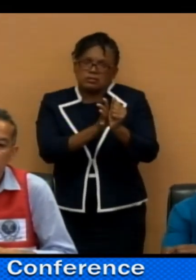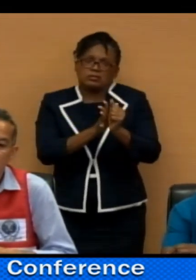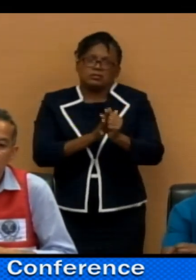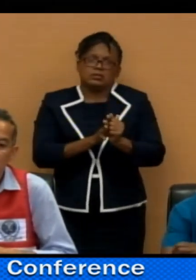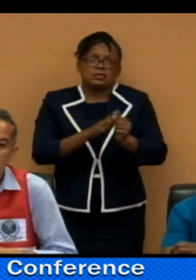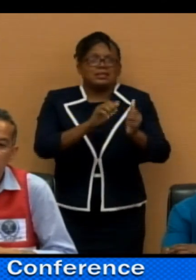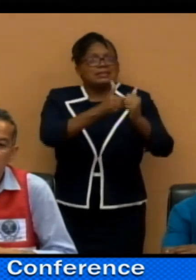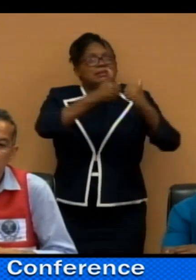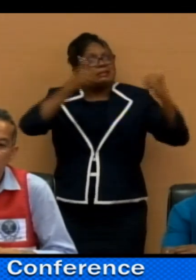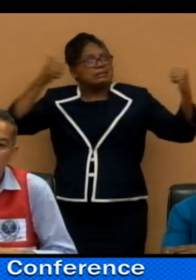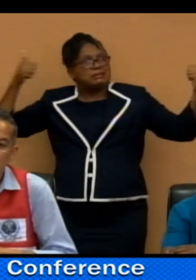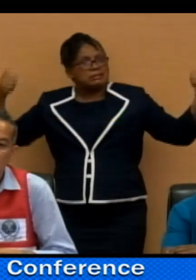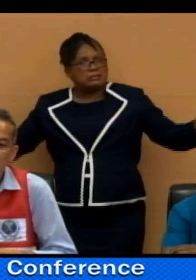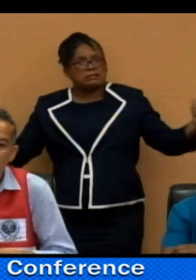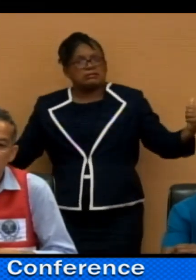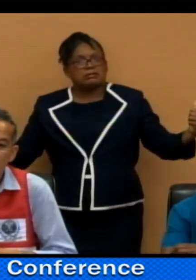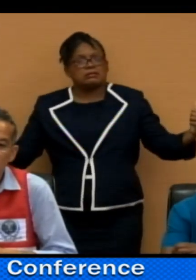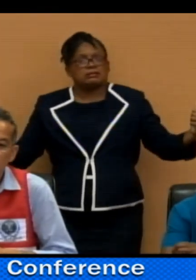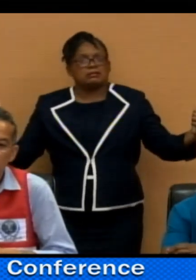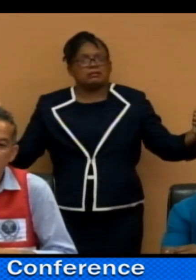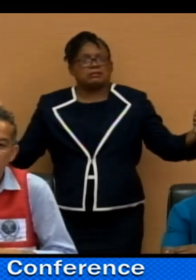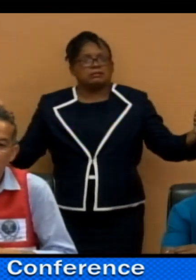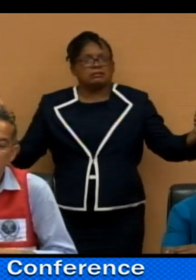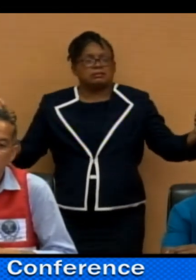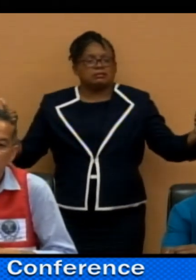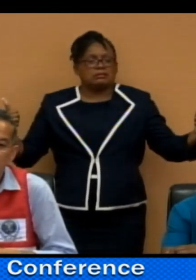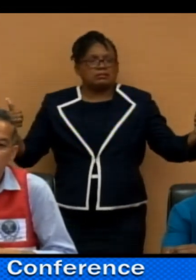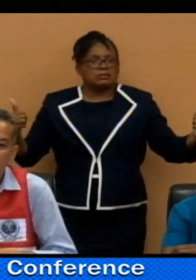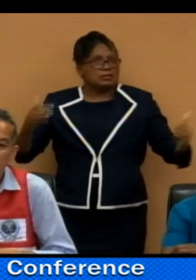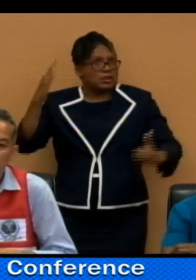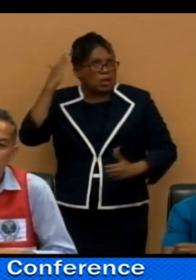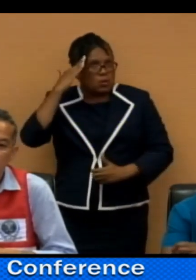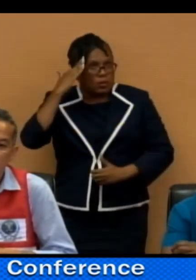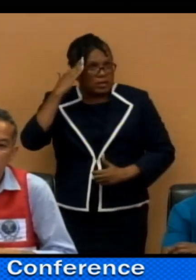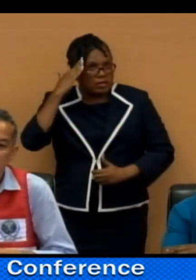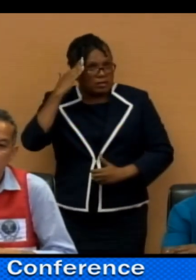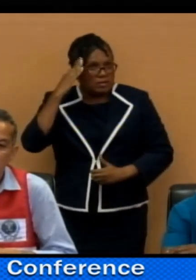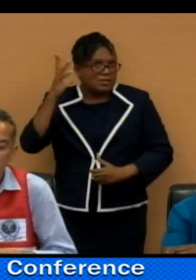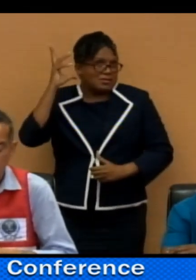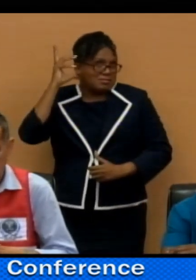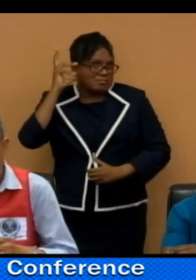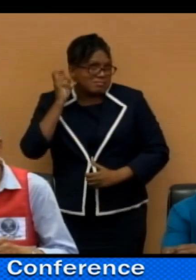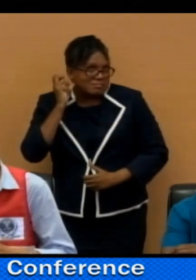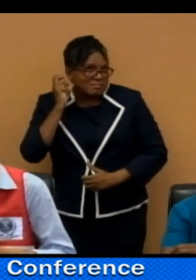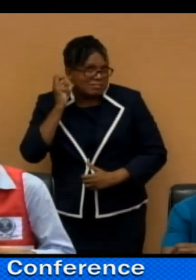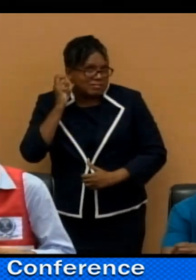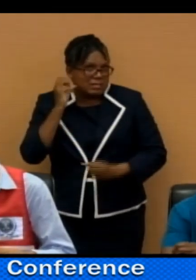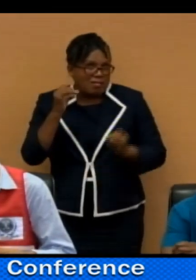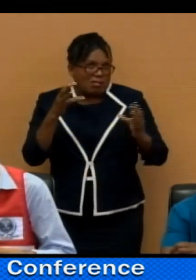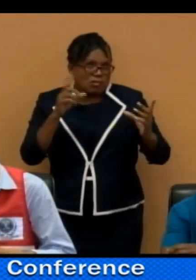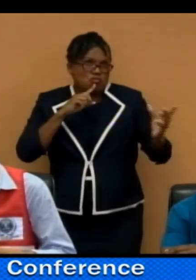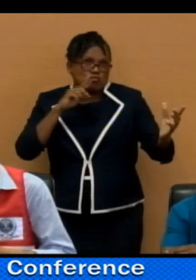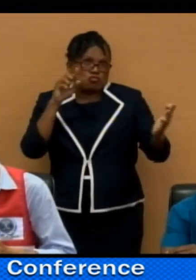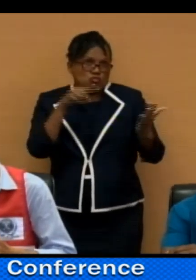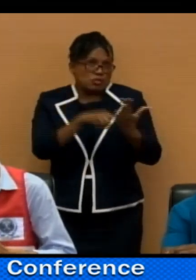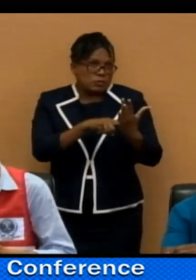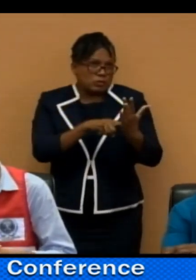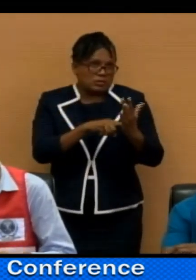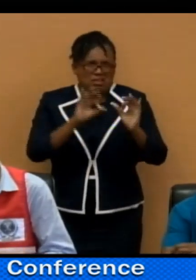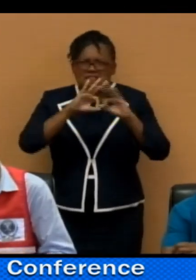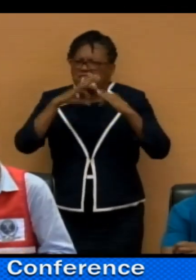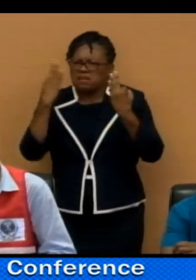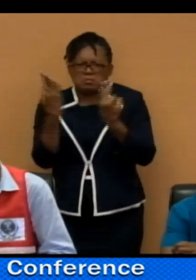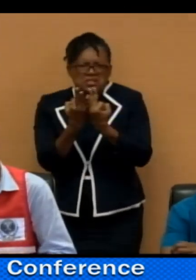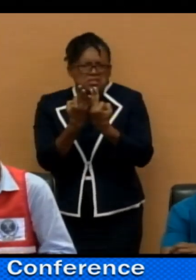social distancing. I am aware, I have received numerous reports of families who are still